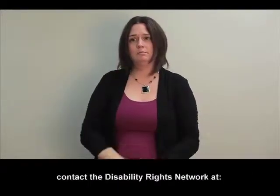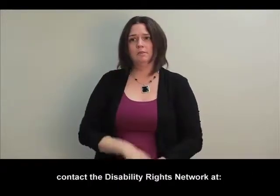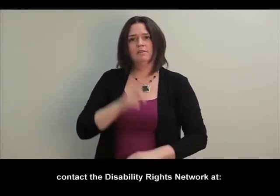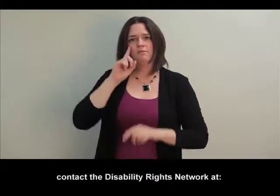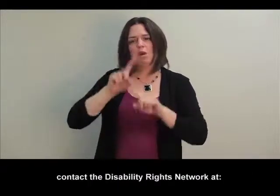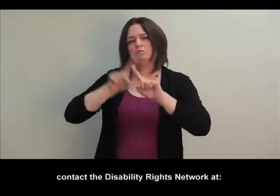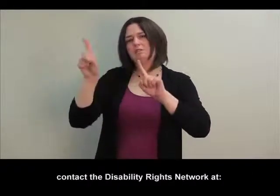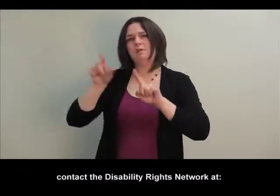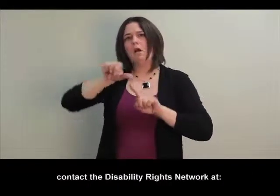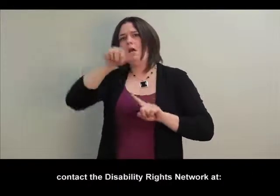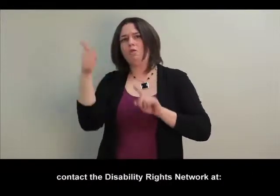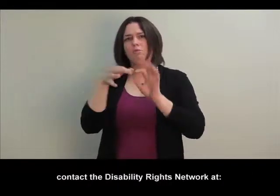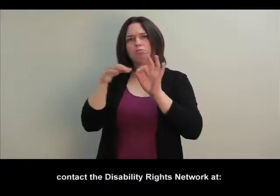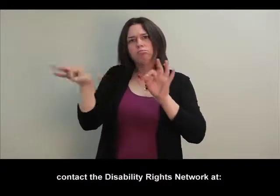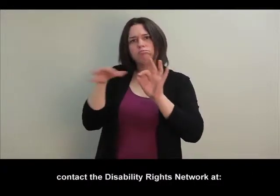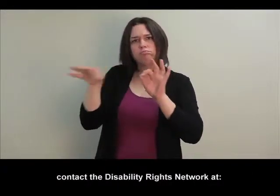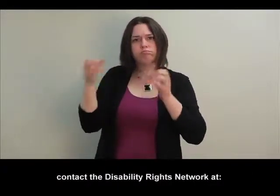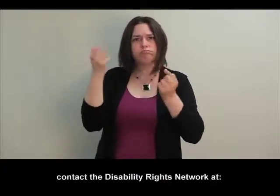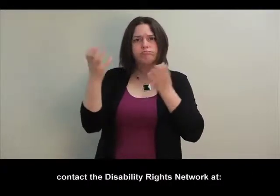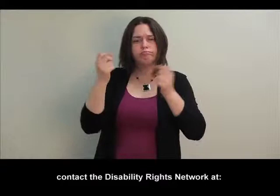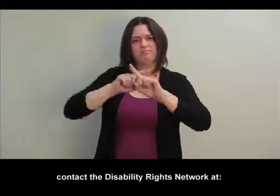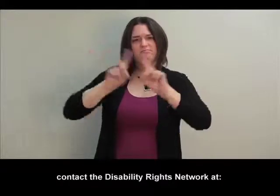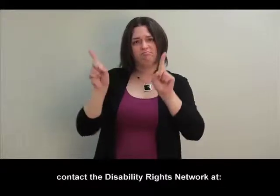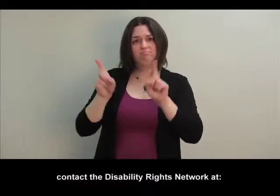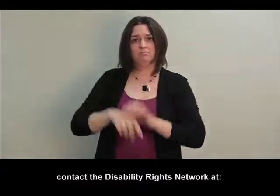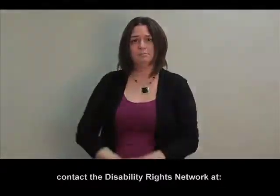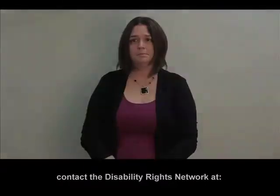Disability Rights Network at